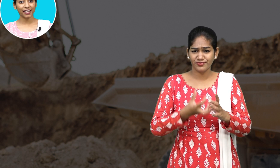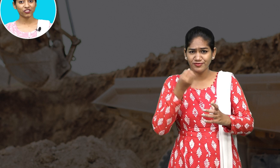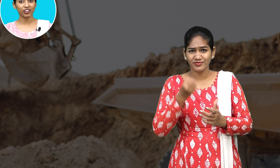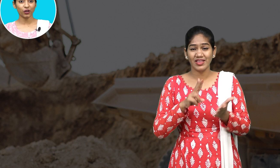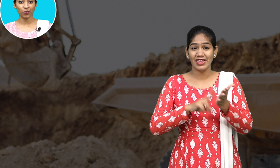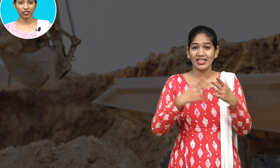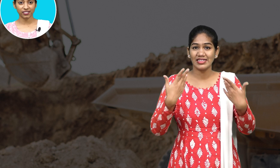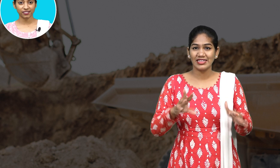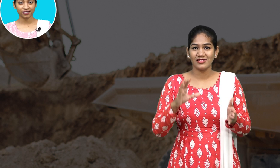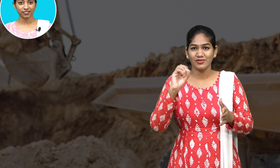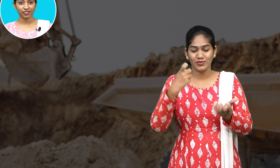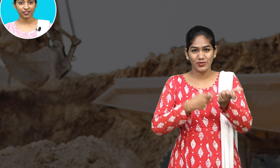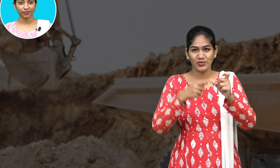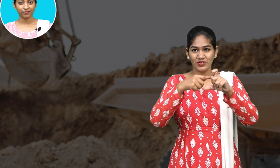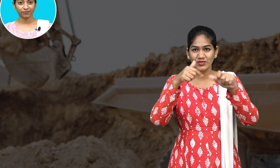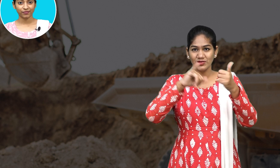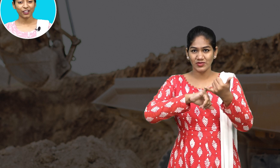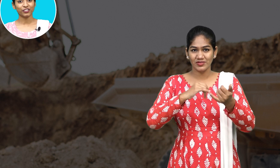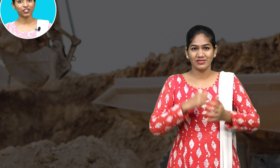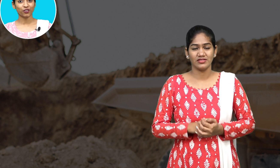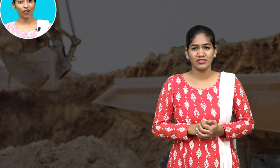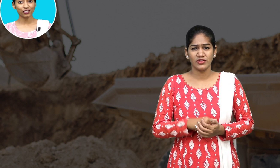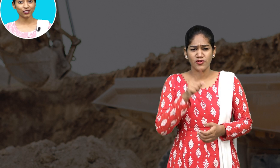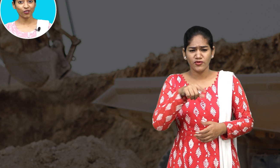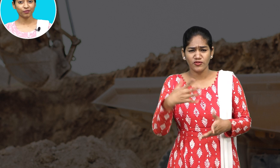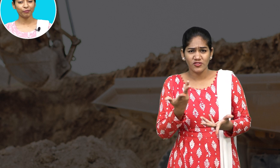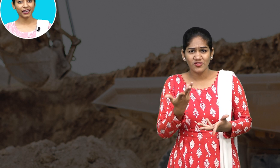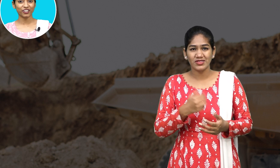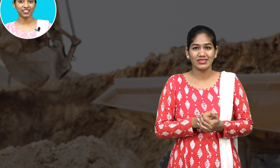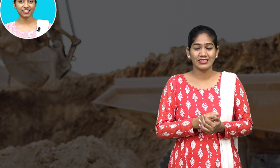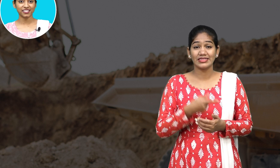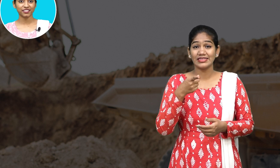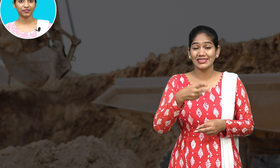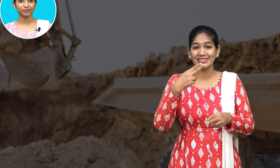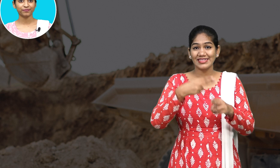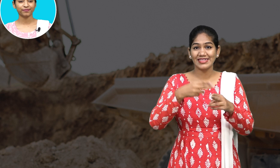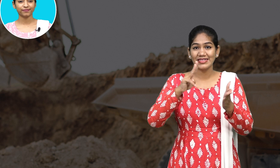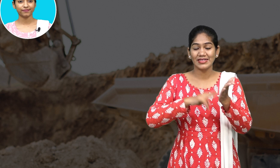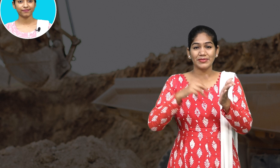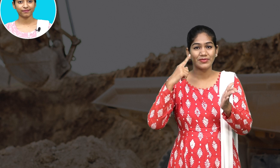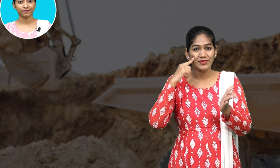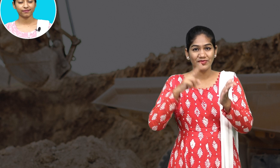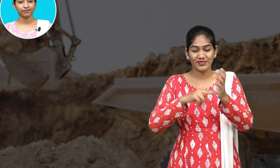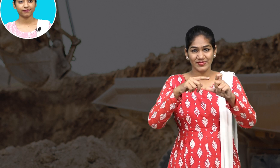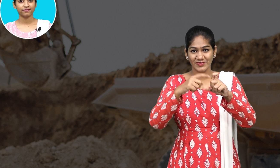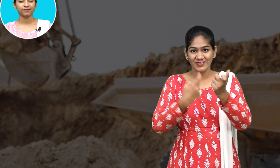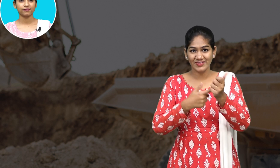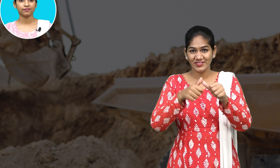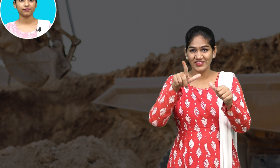from natural ores, which are also minerals.